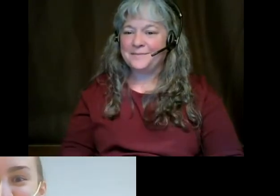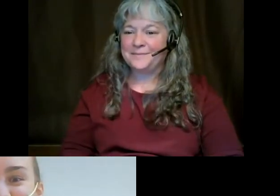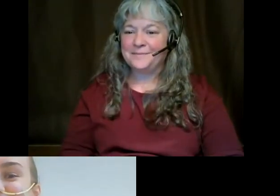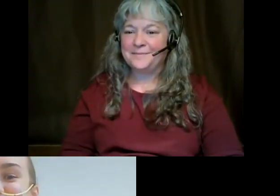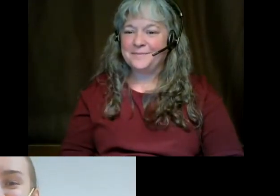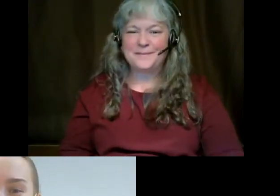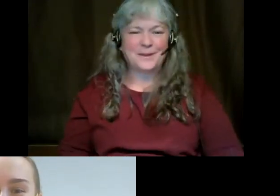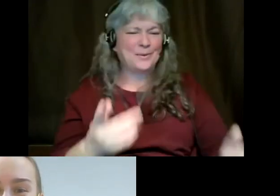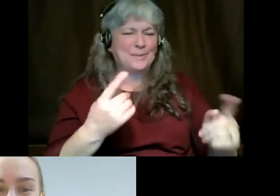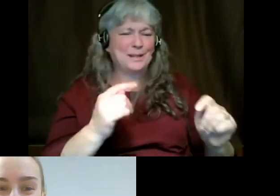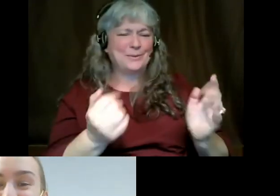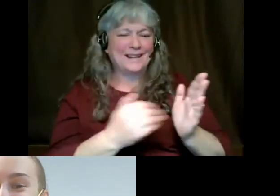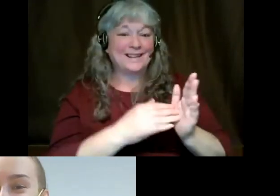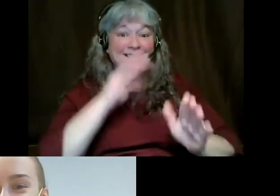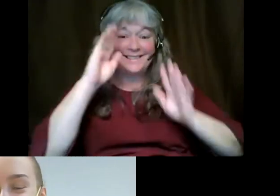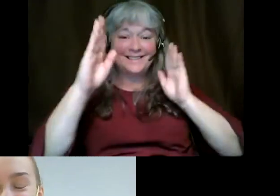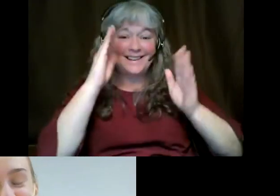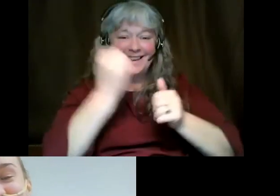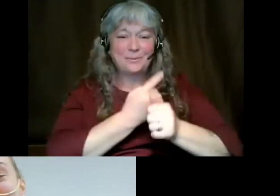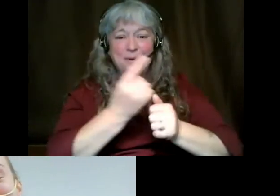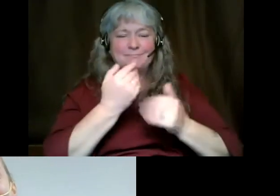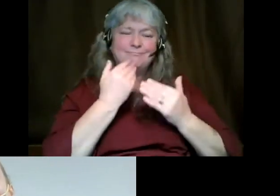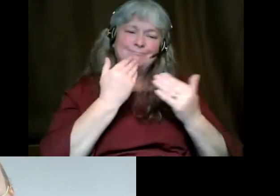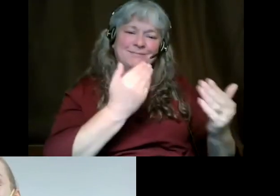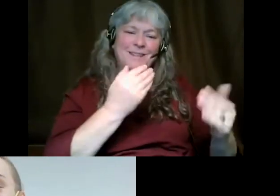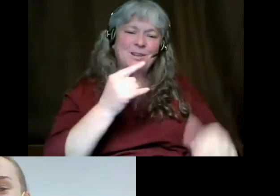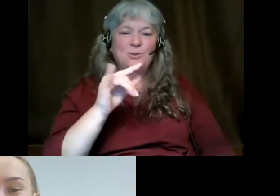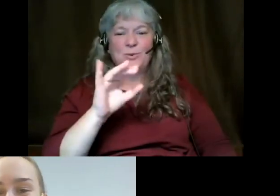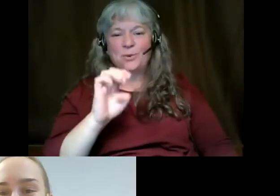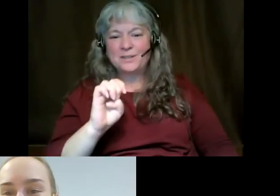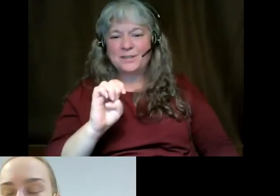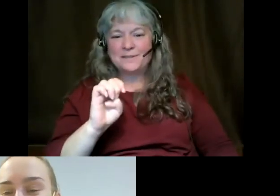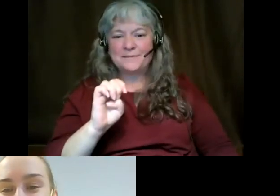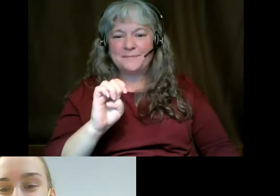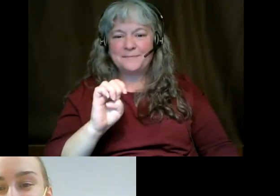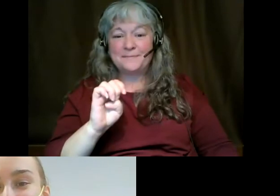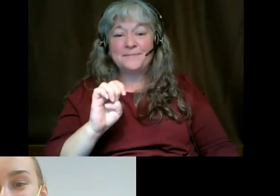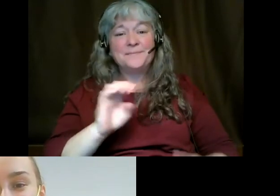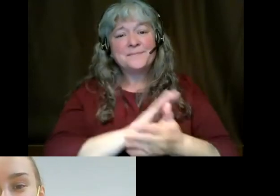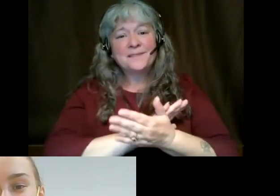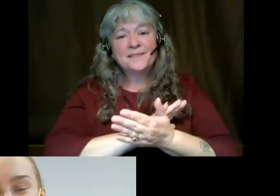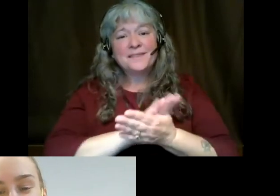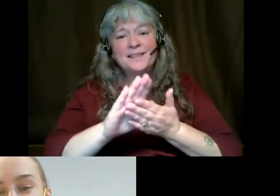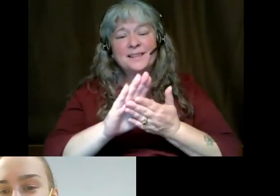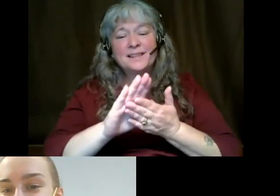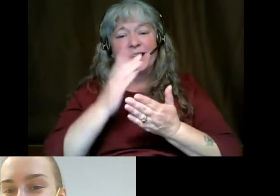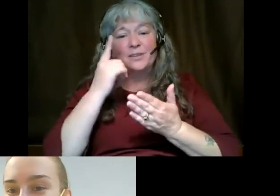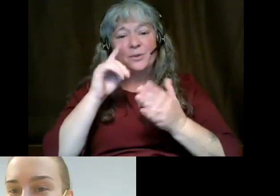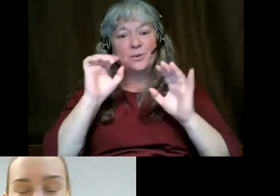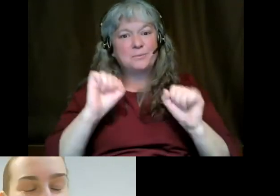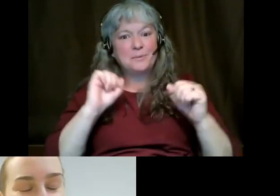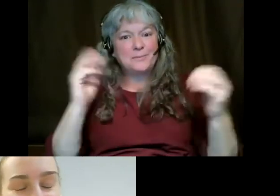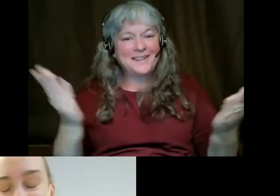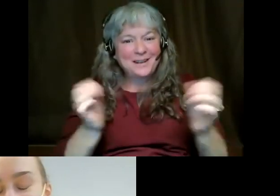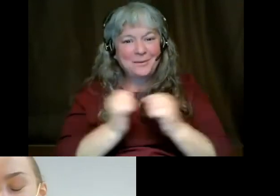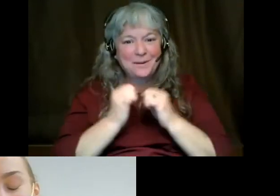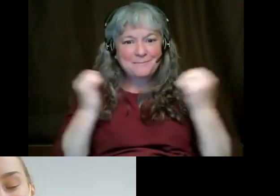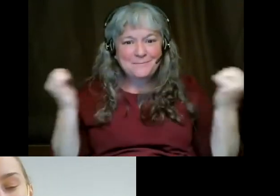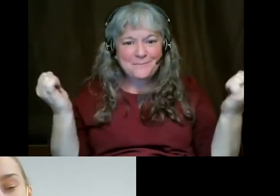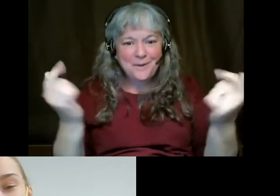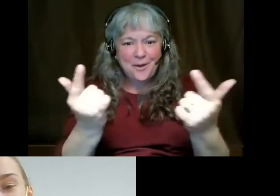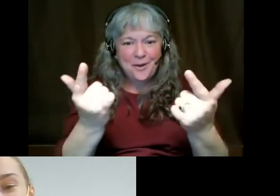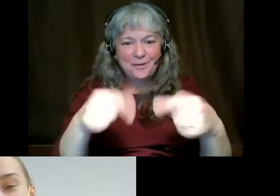Try that again. Hi, everybody. Thank you, George. It's nice to get to be here with all of you this